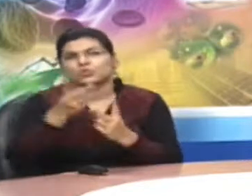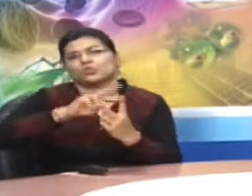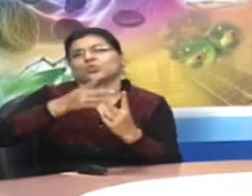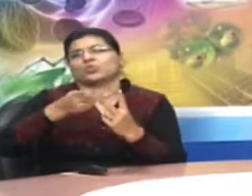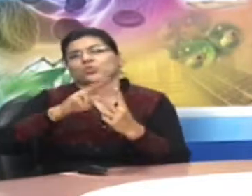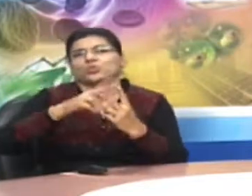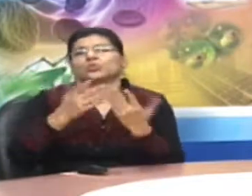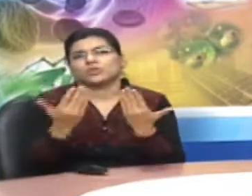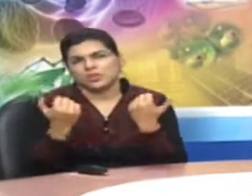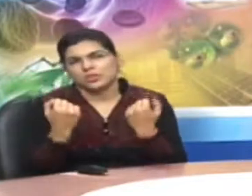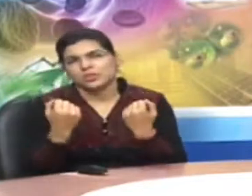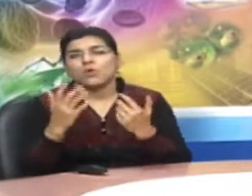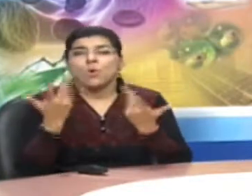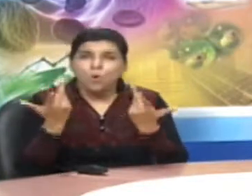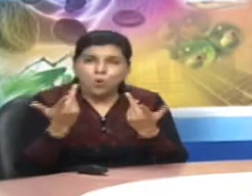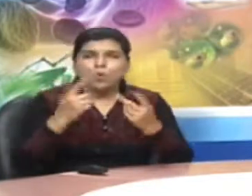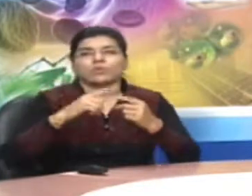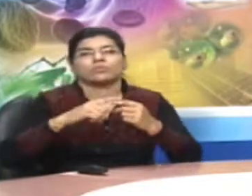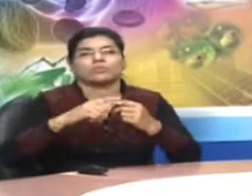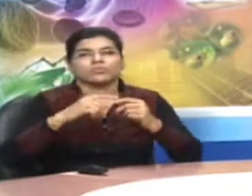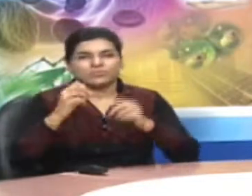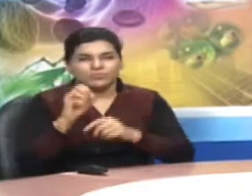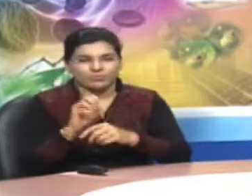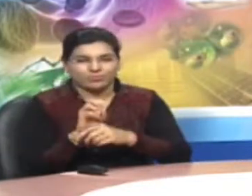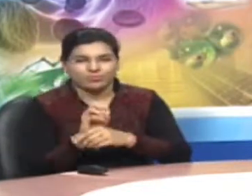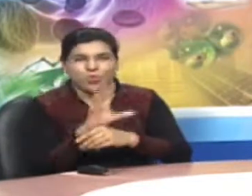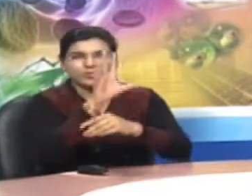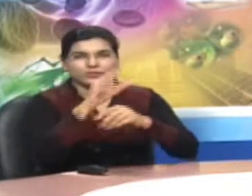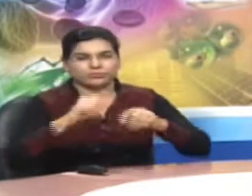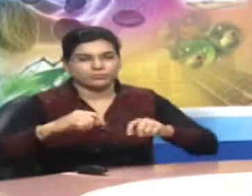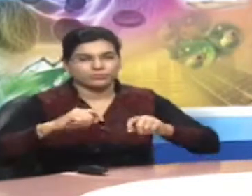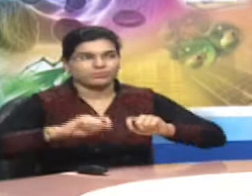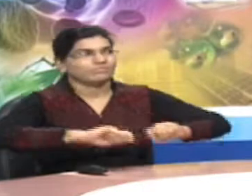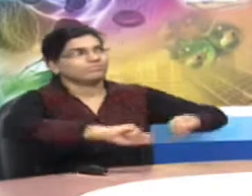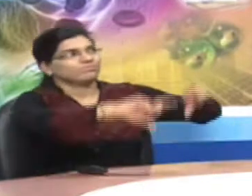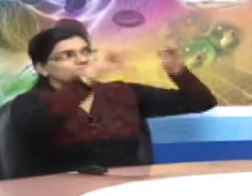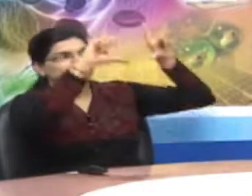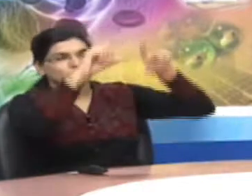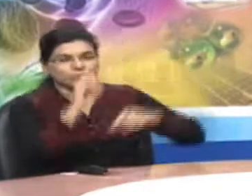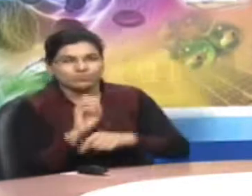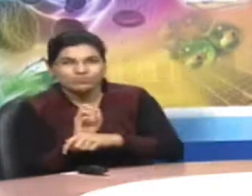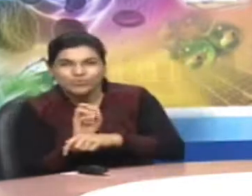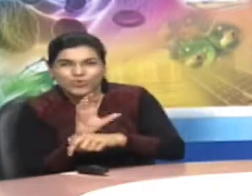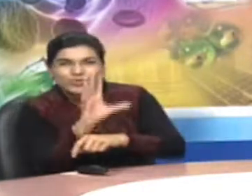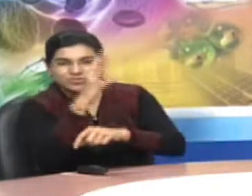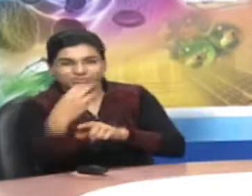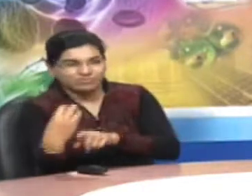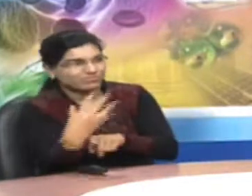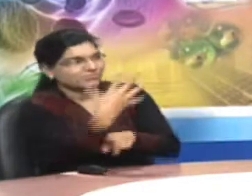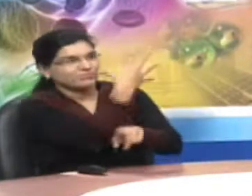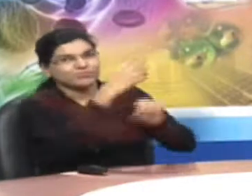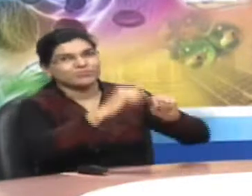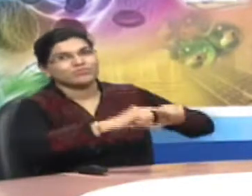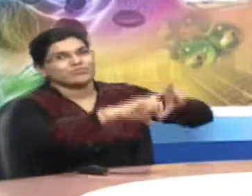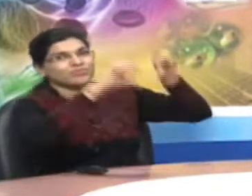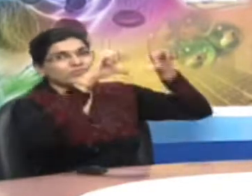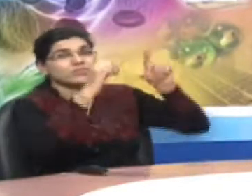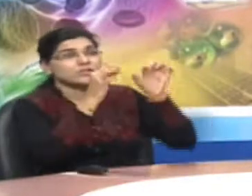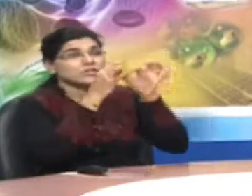You can see the number of slides you want it from and set up your page. So when it is